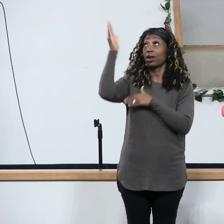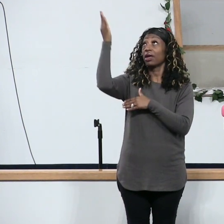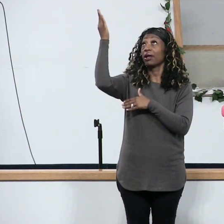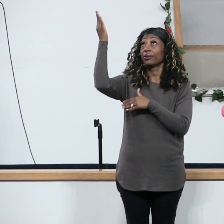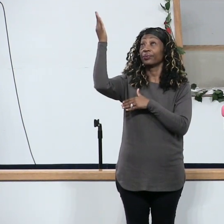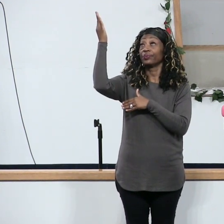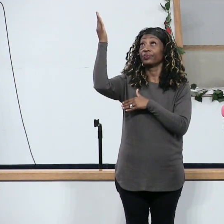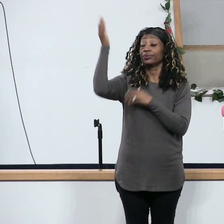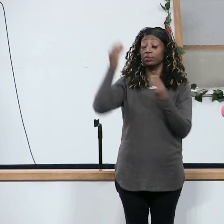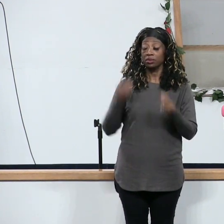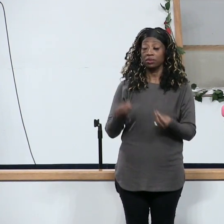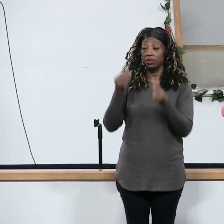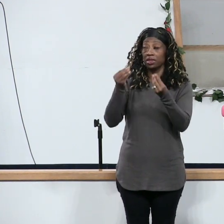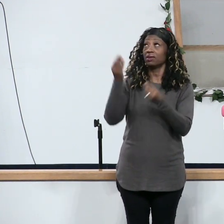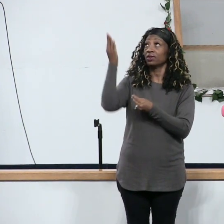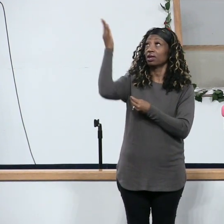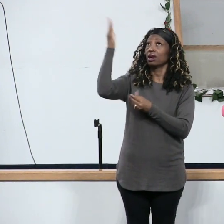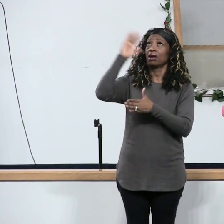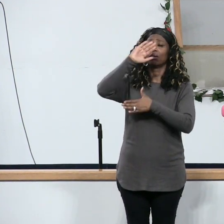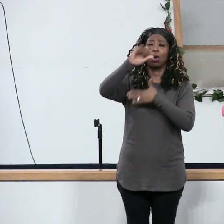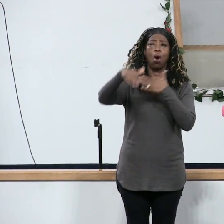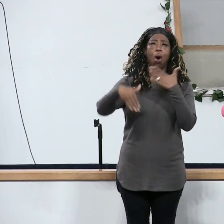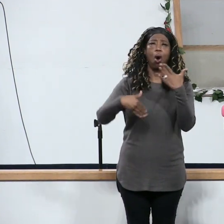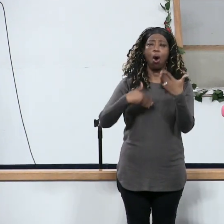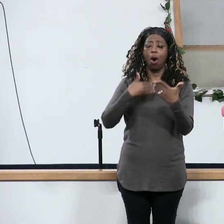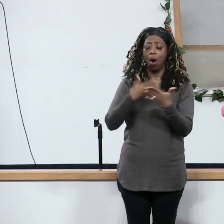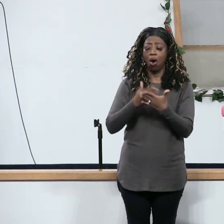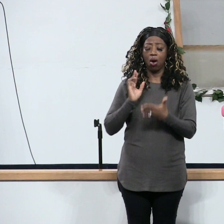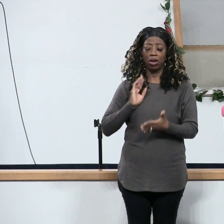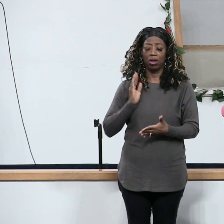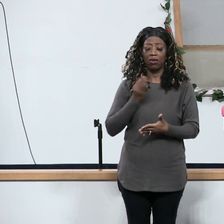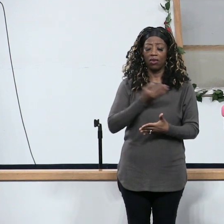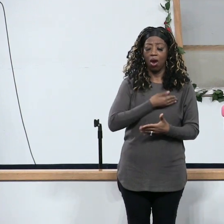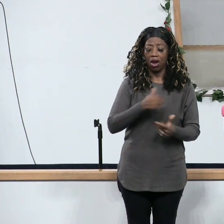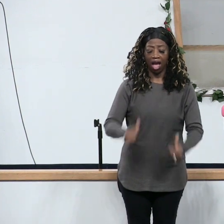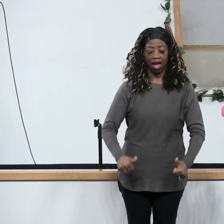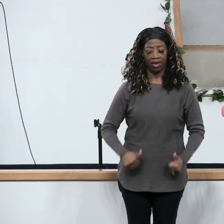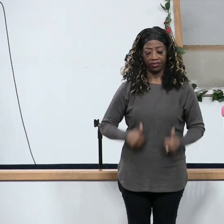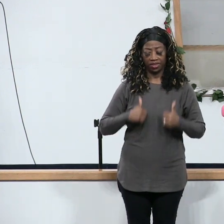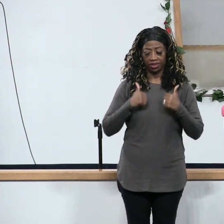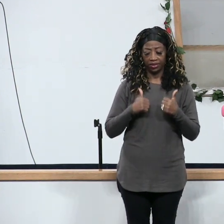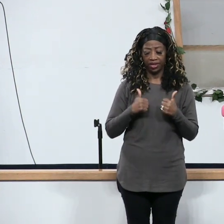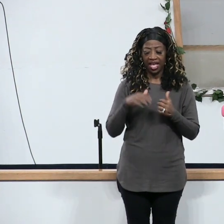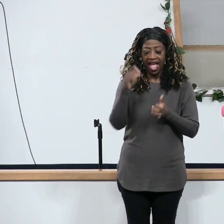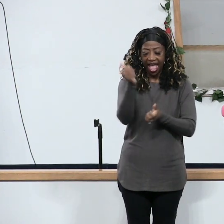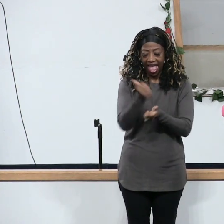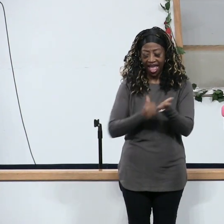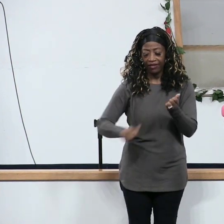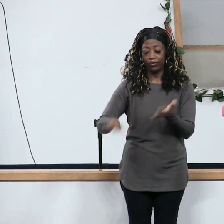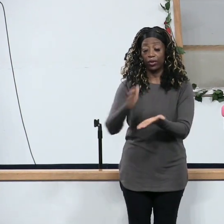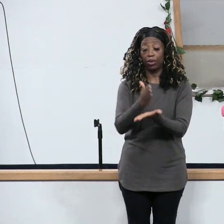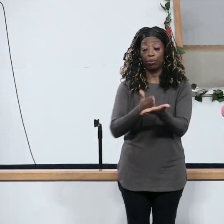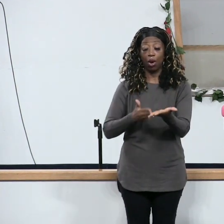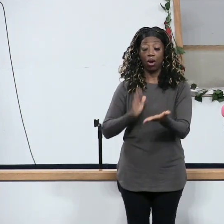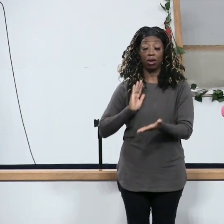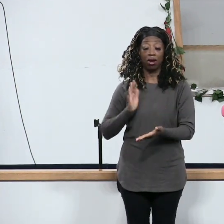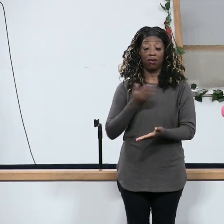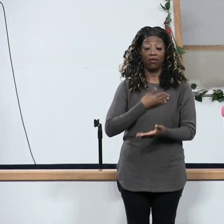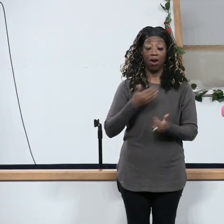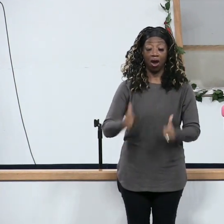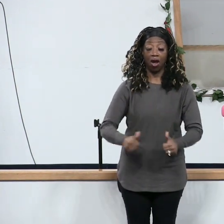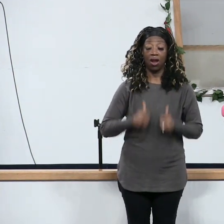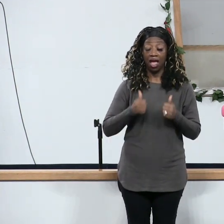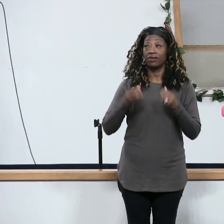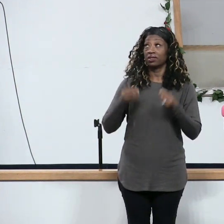Amen. Giving him all of our lives. Every part of our life giving